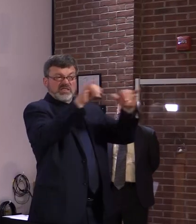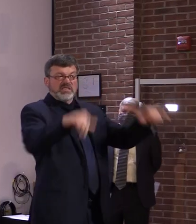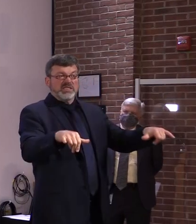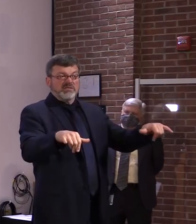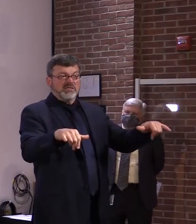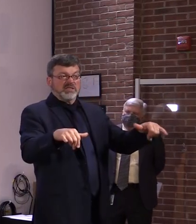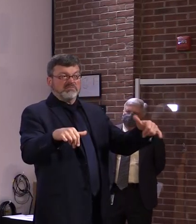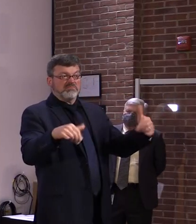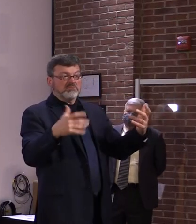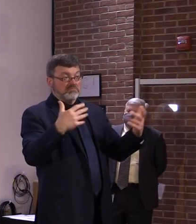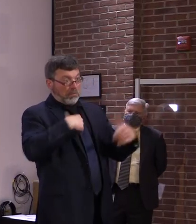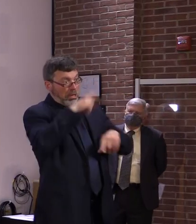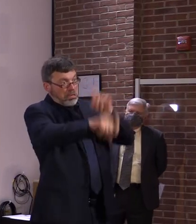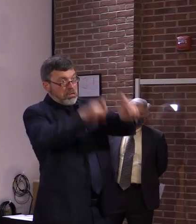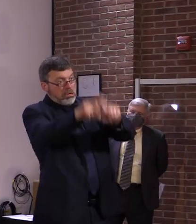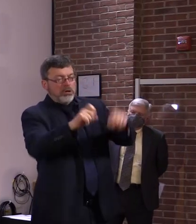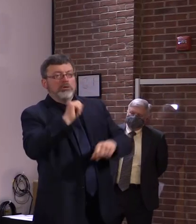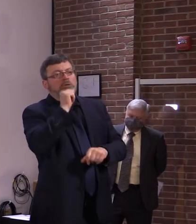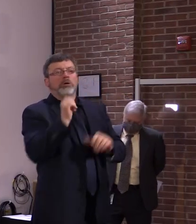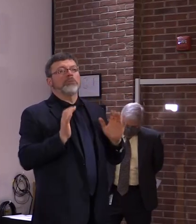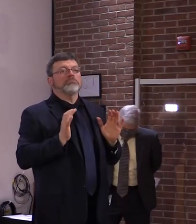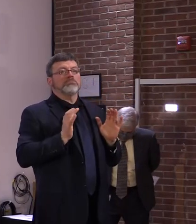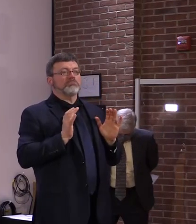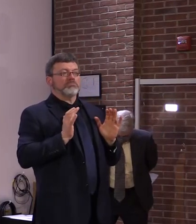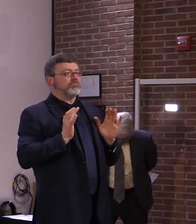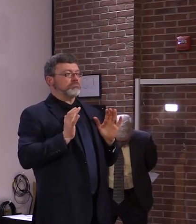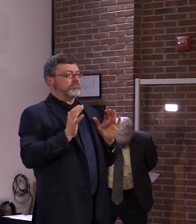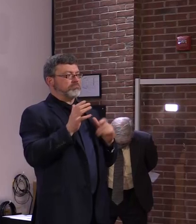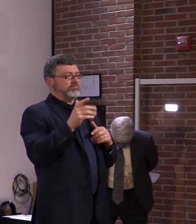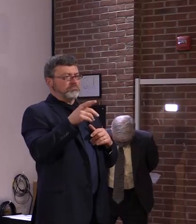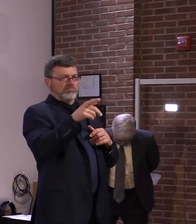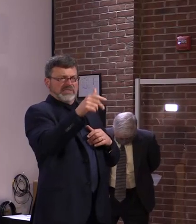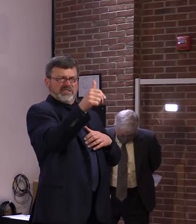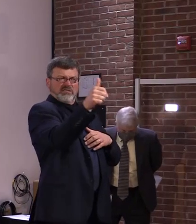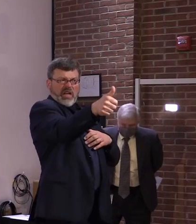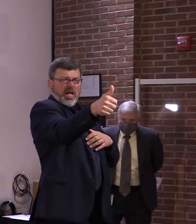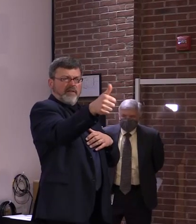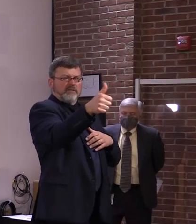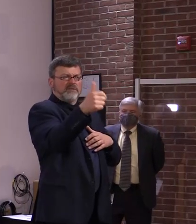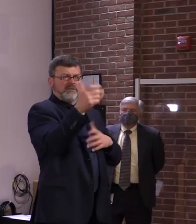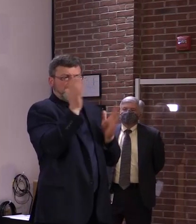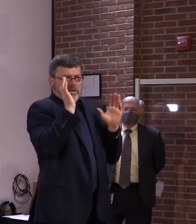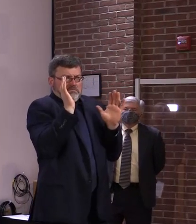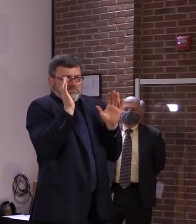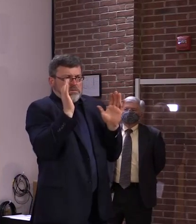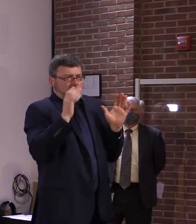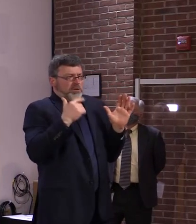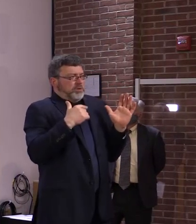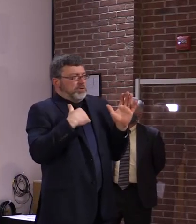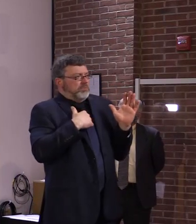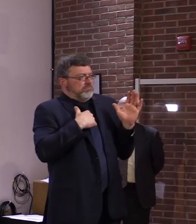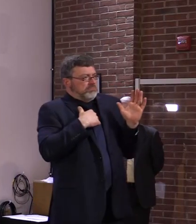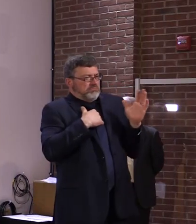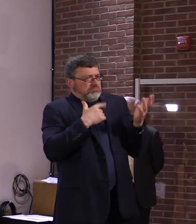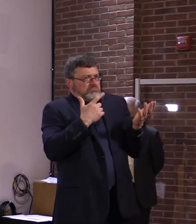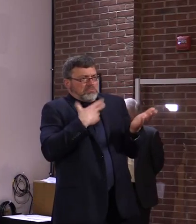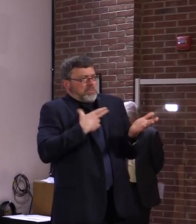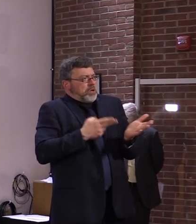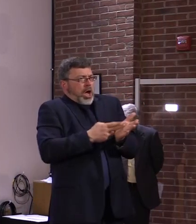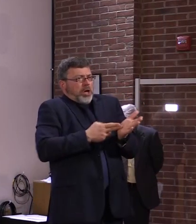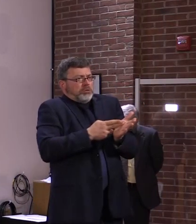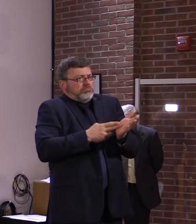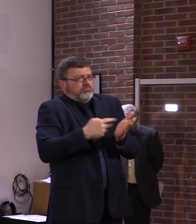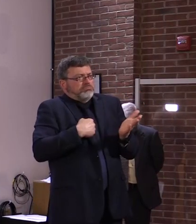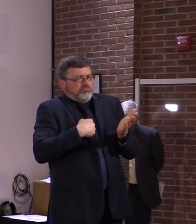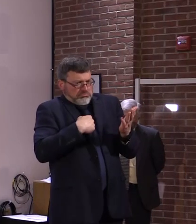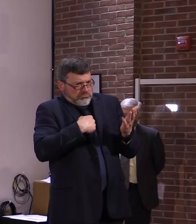believe that it's not perfect, it's not 100%, but I think it worked well for Vermont.